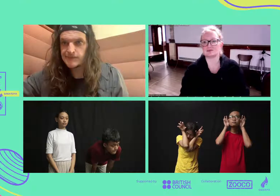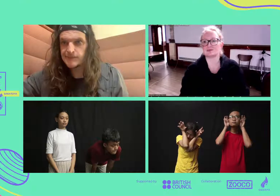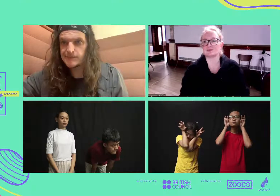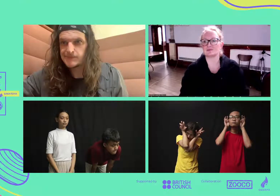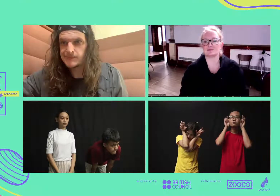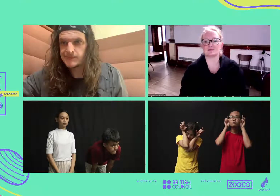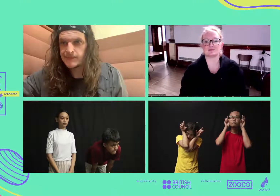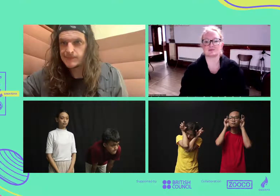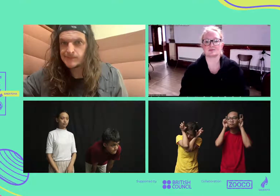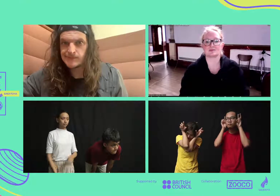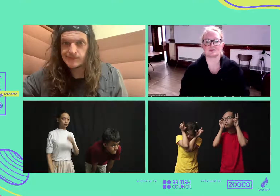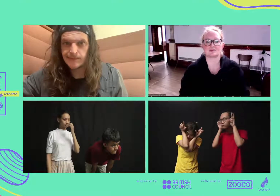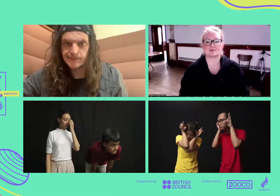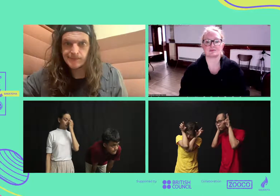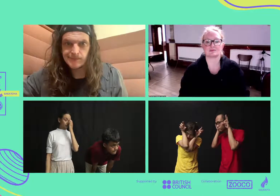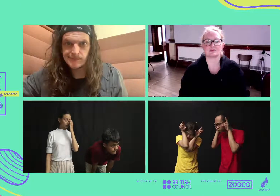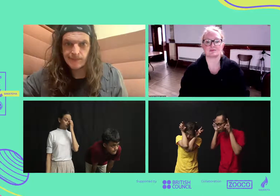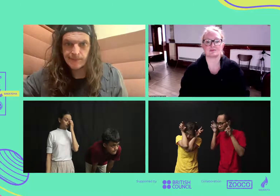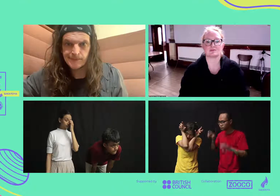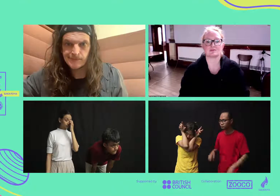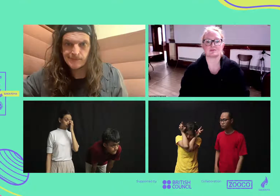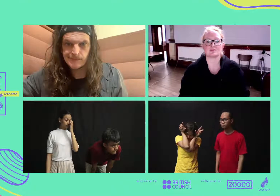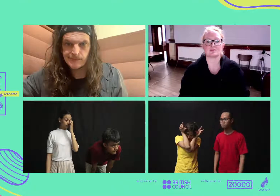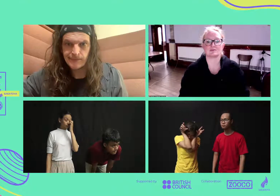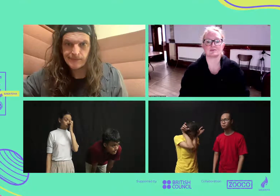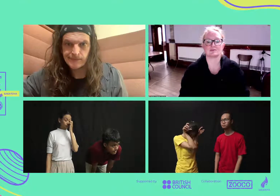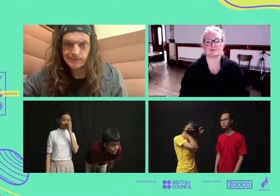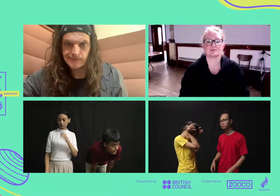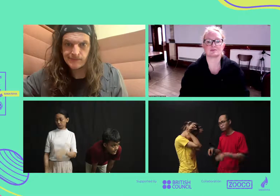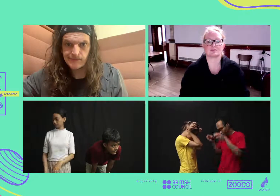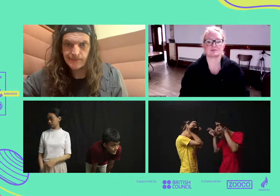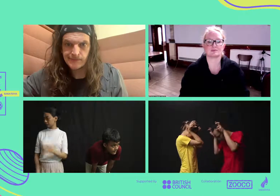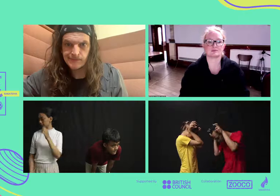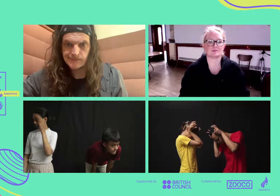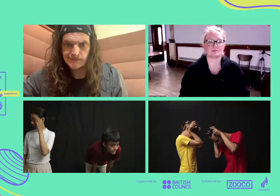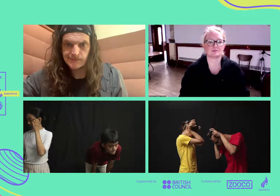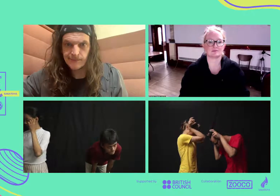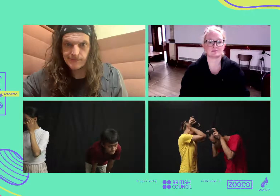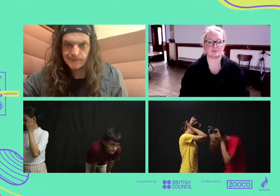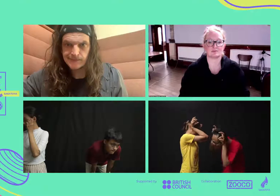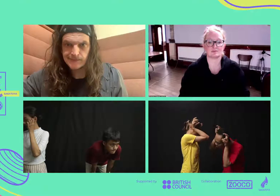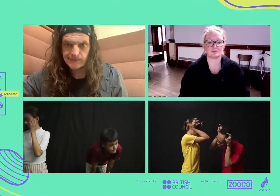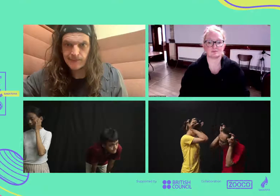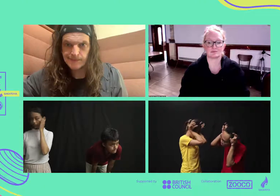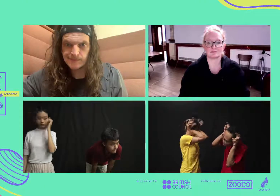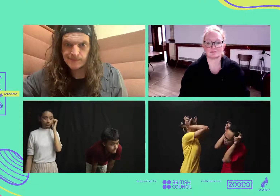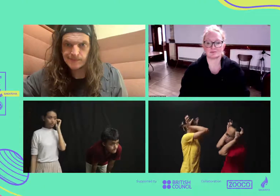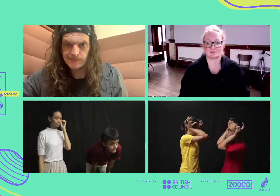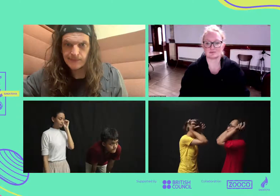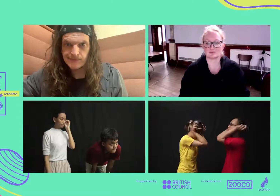Oh, okay. Should we stop? Do you think? Should we come to an end?